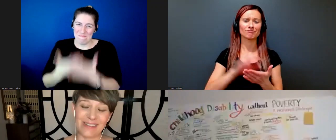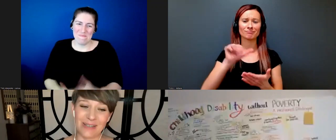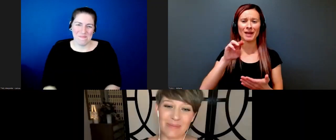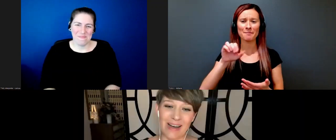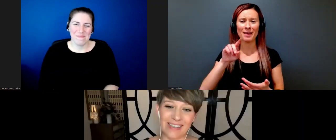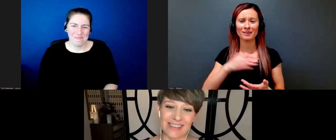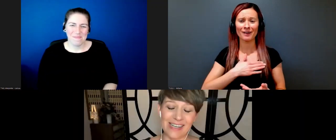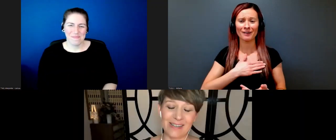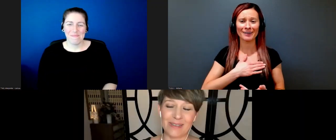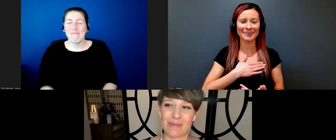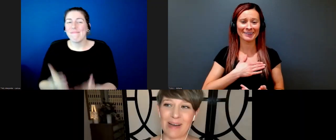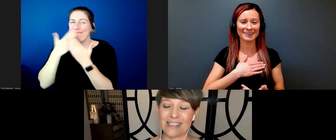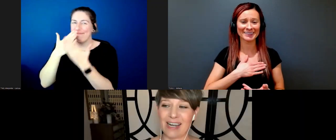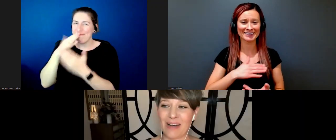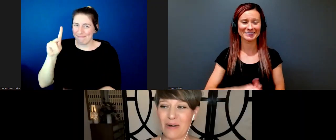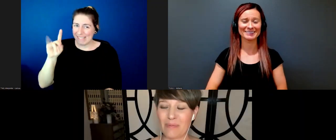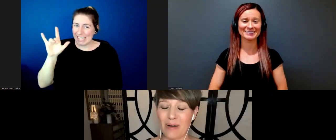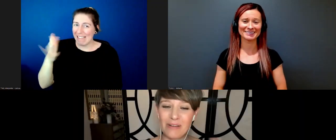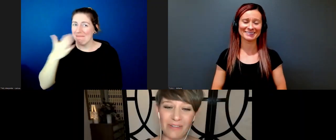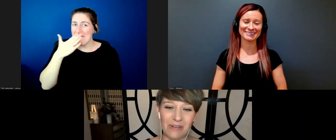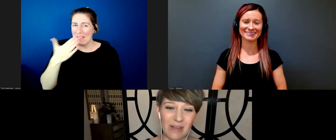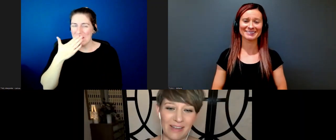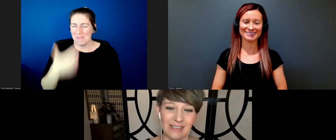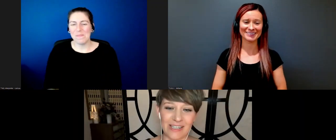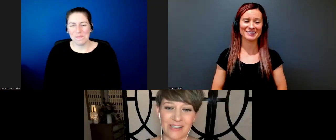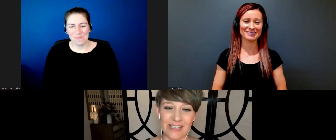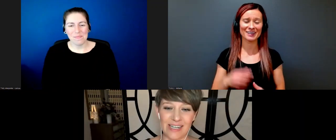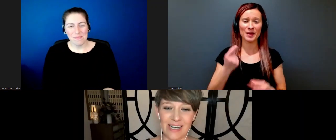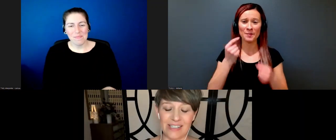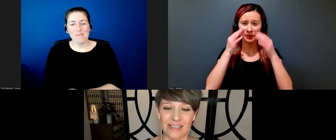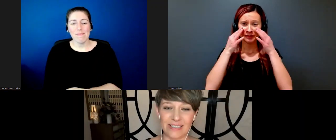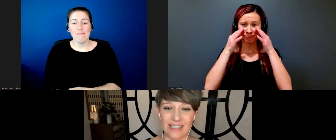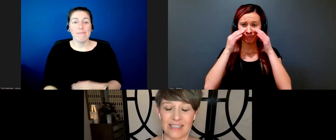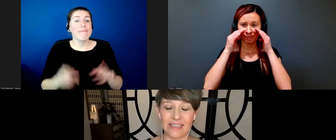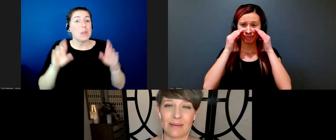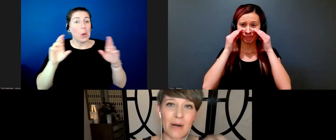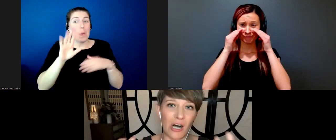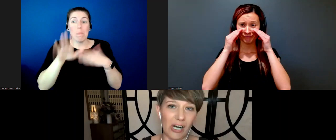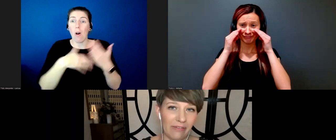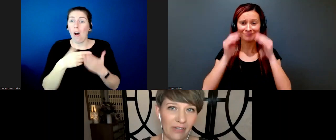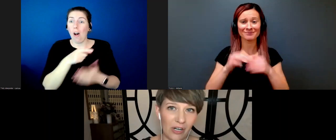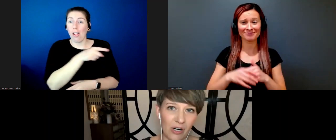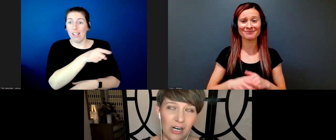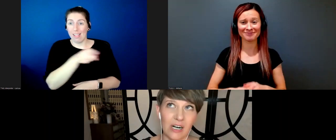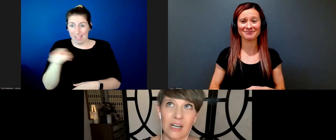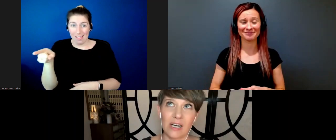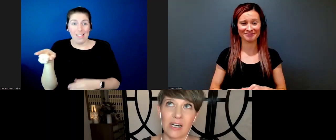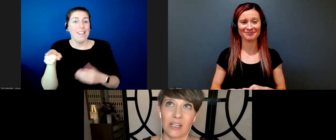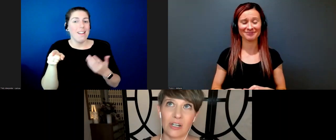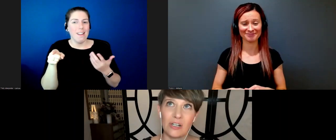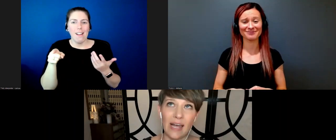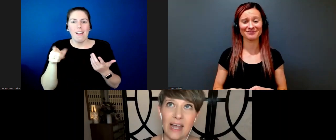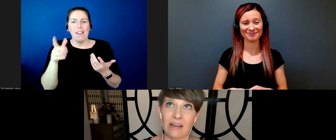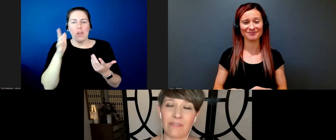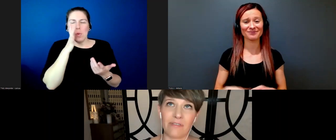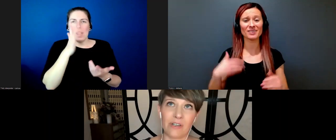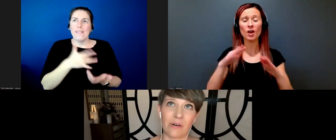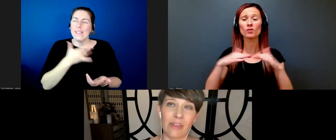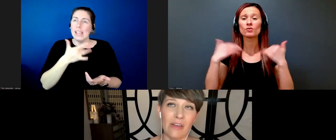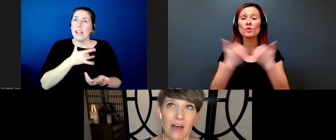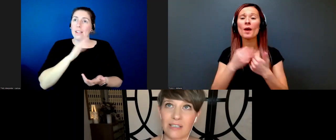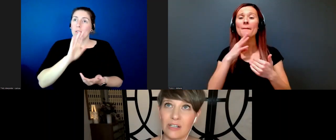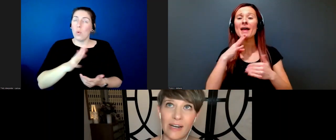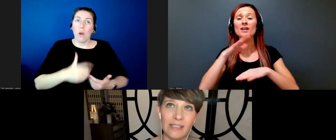Thank you so much. Thank you so much. I hope all of you with us here today just see some part of your life,